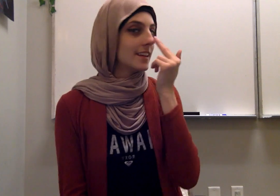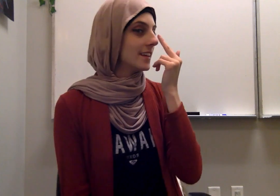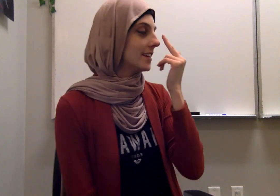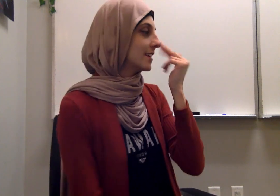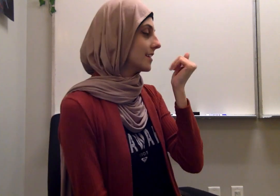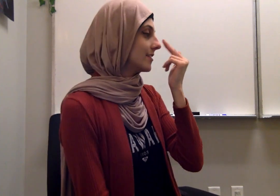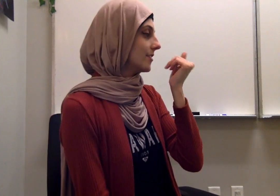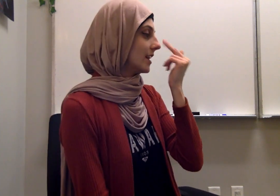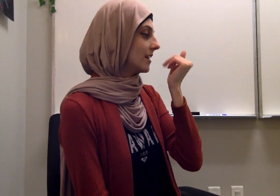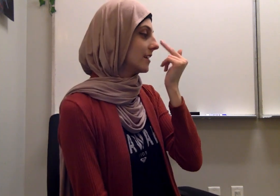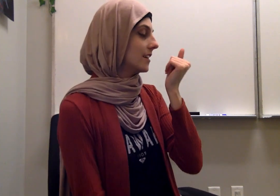Funny.